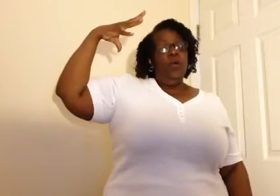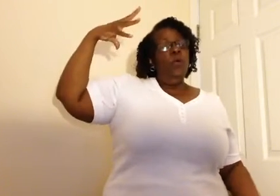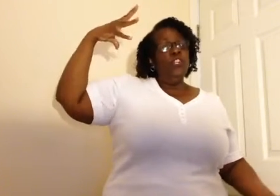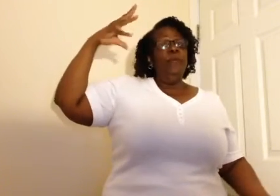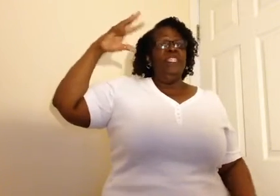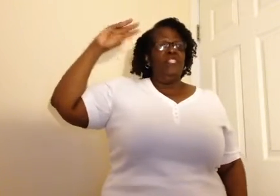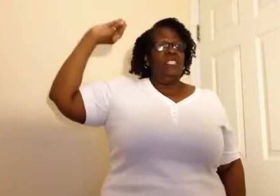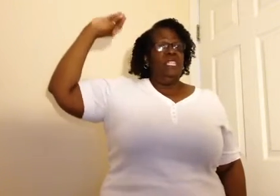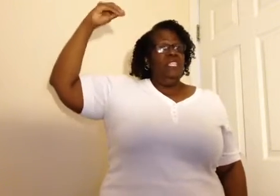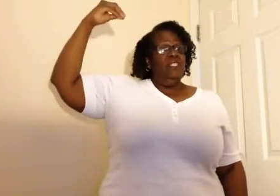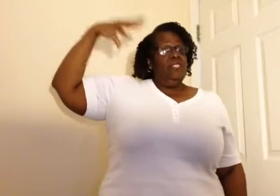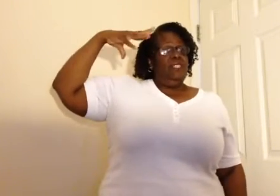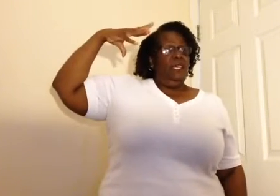Or you may just see sun.